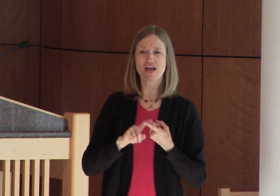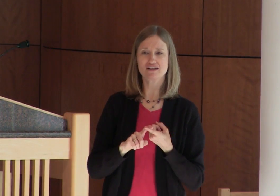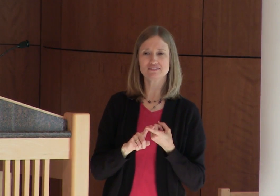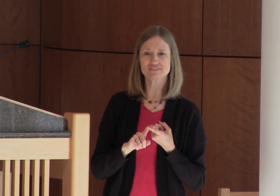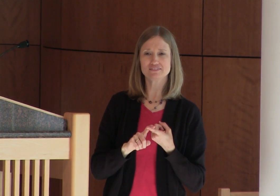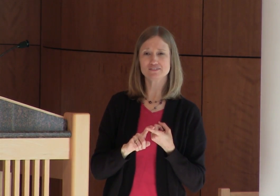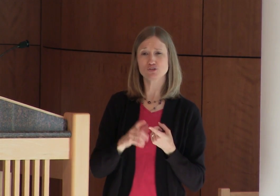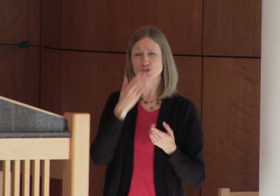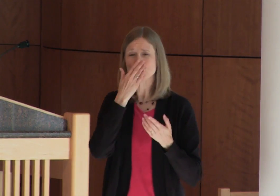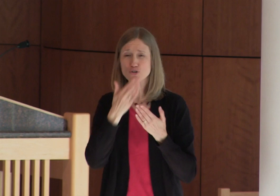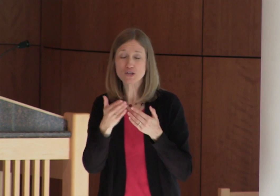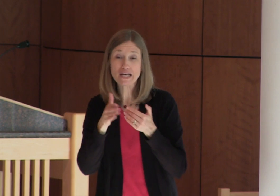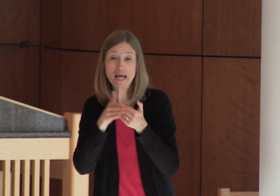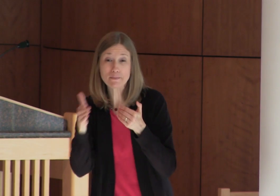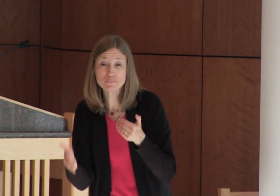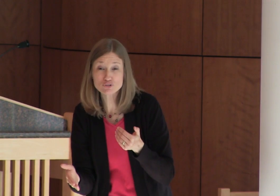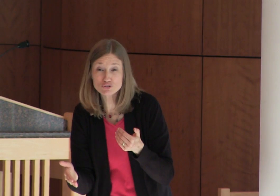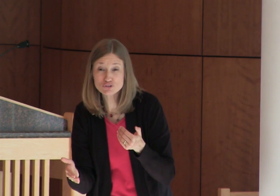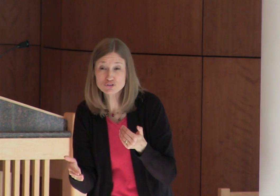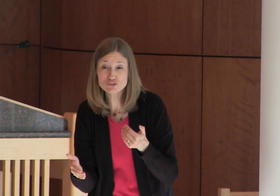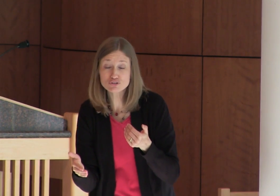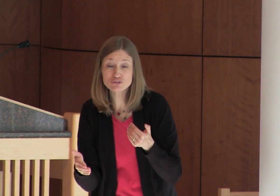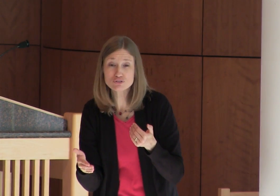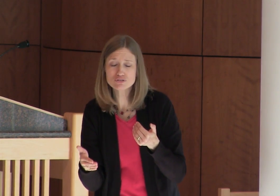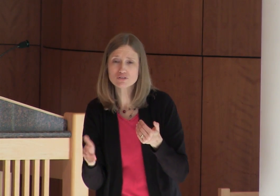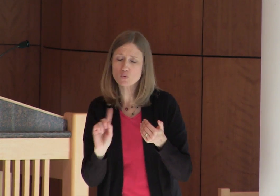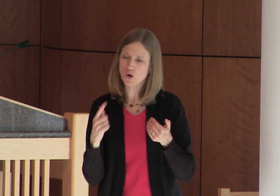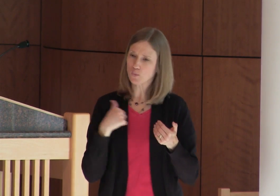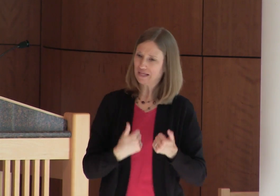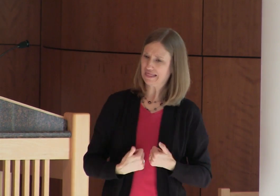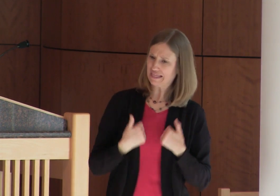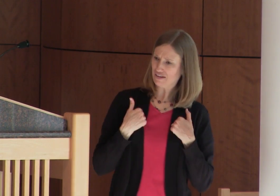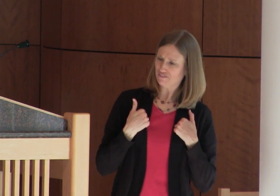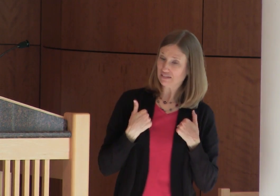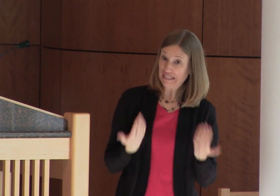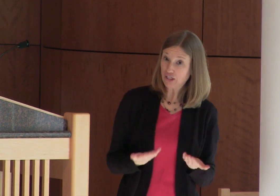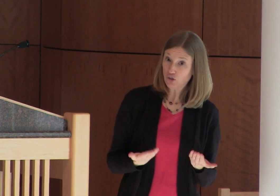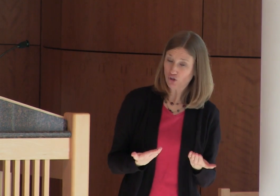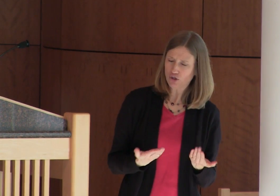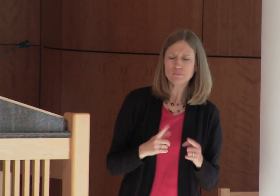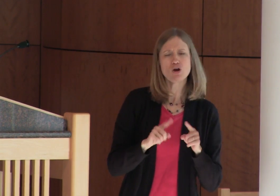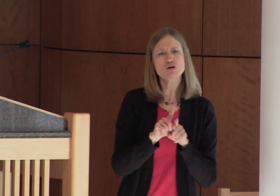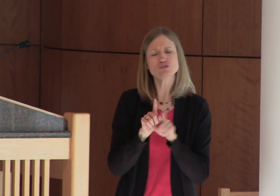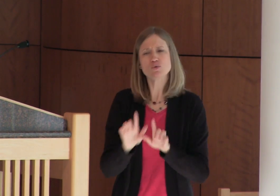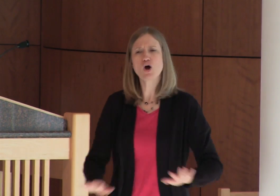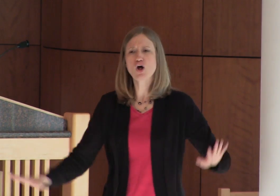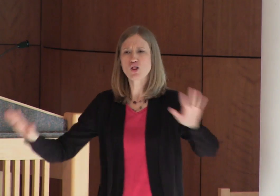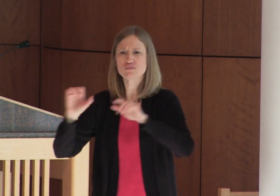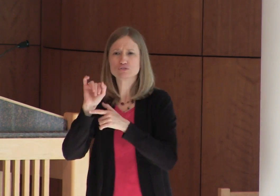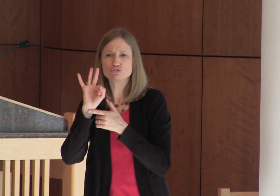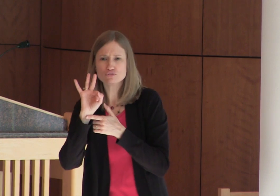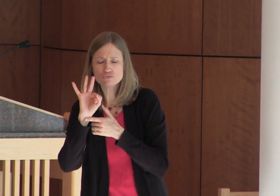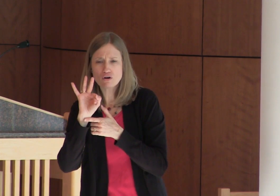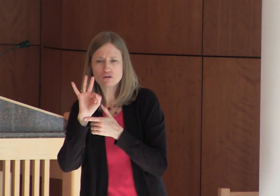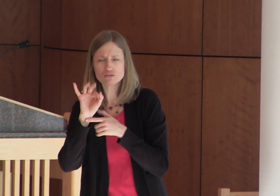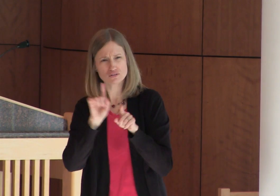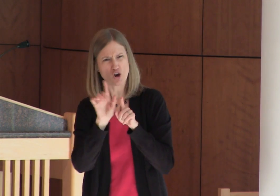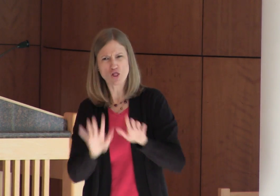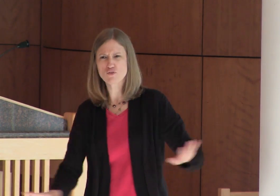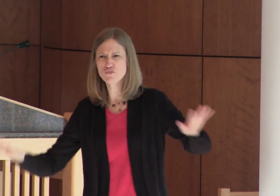neighbors, not only where we live, but good neighbors here in the cities of Sioux Falls, good citizens of this world. That requires